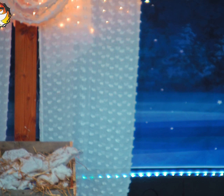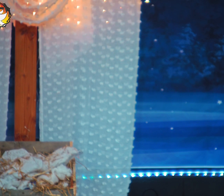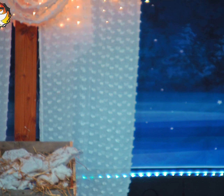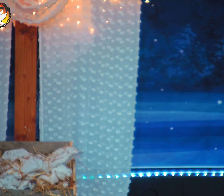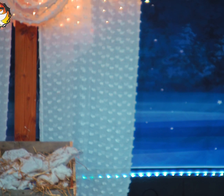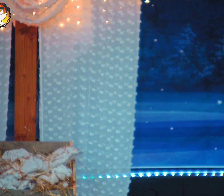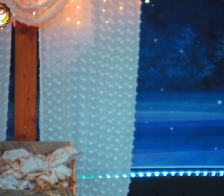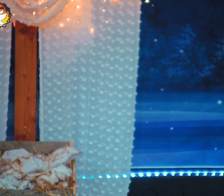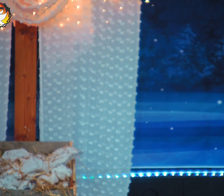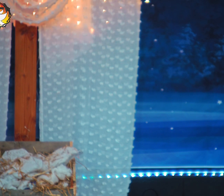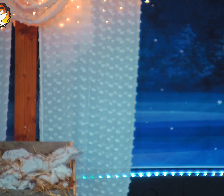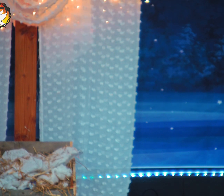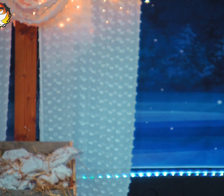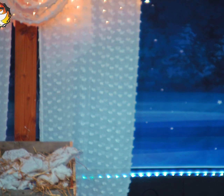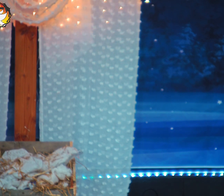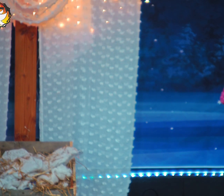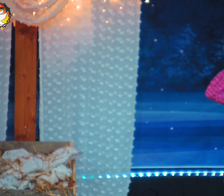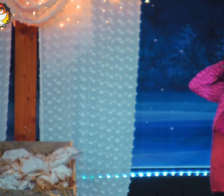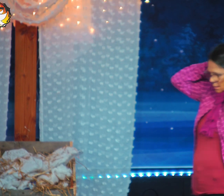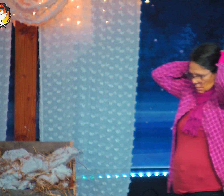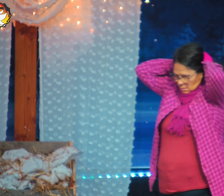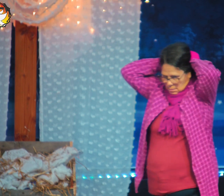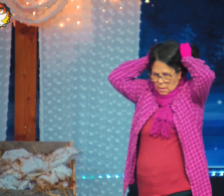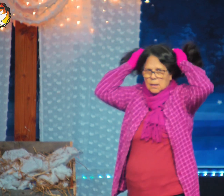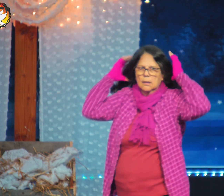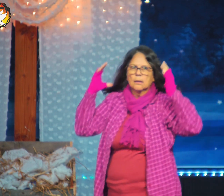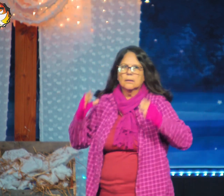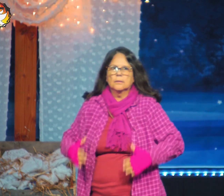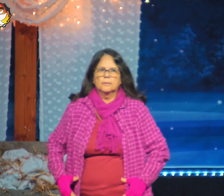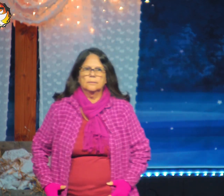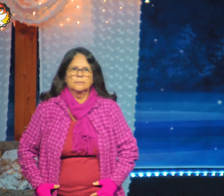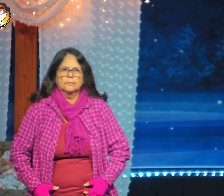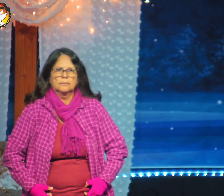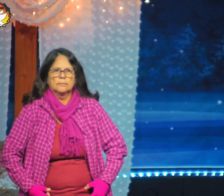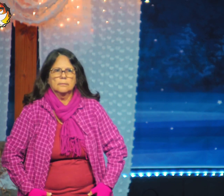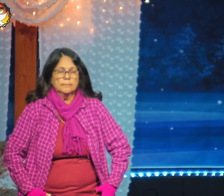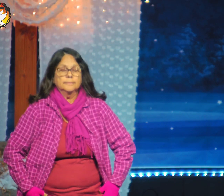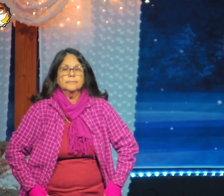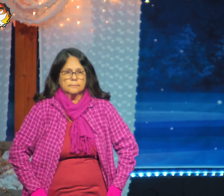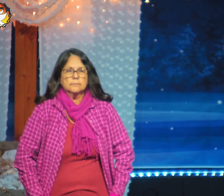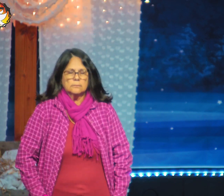Ushers, come on up.